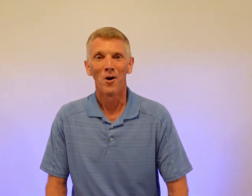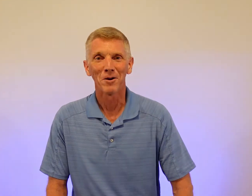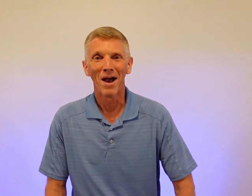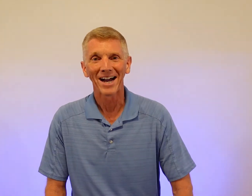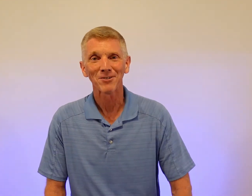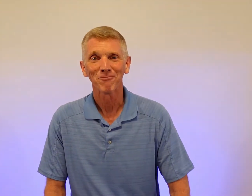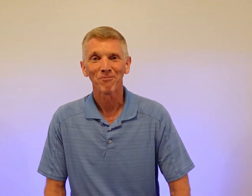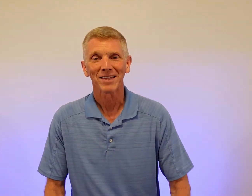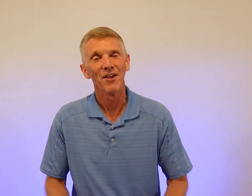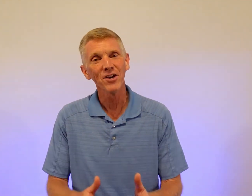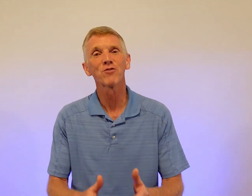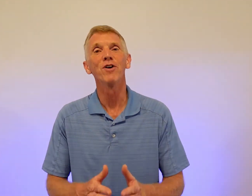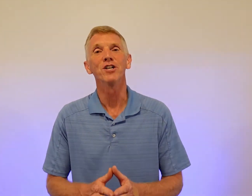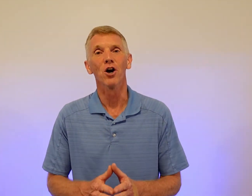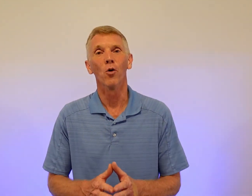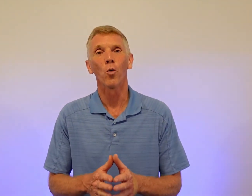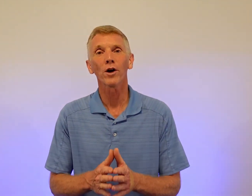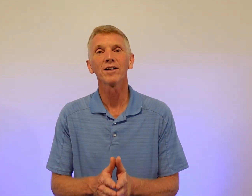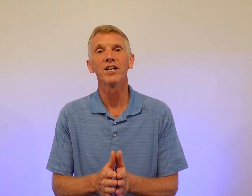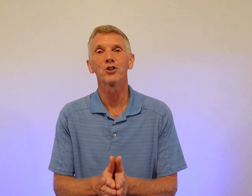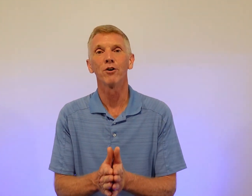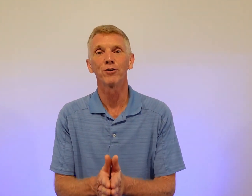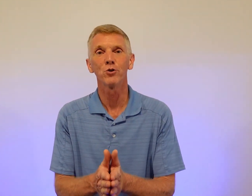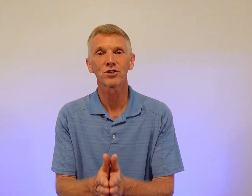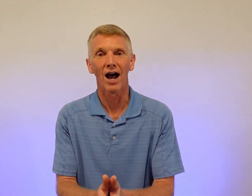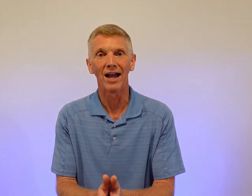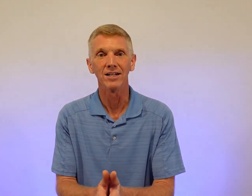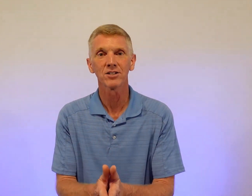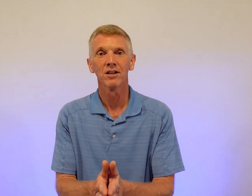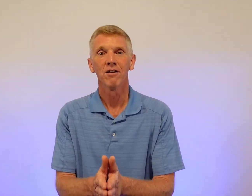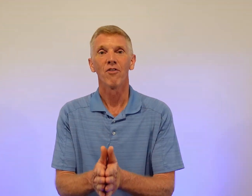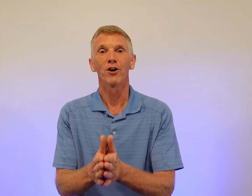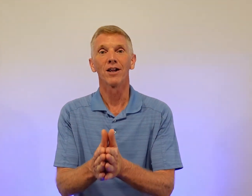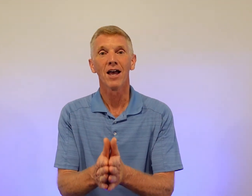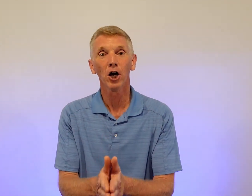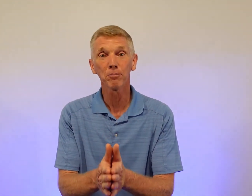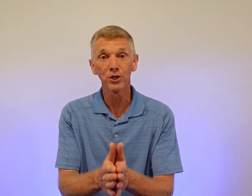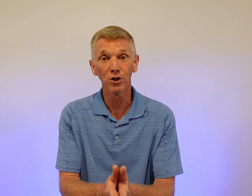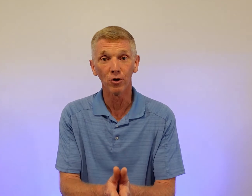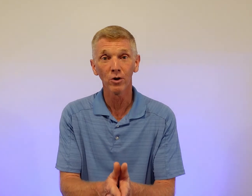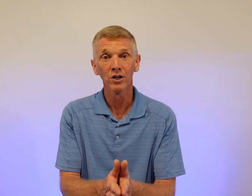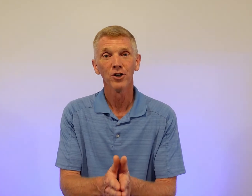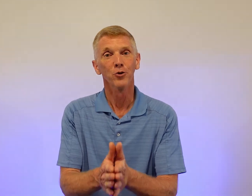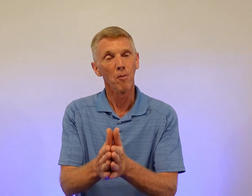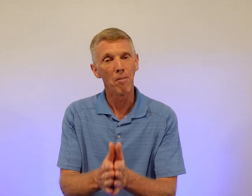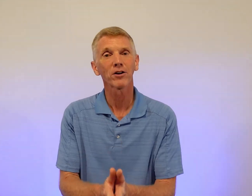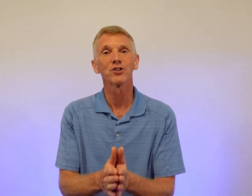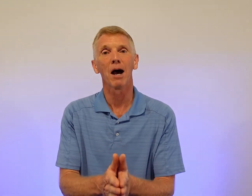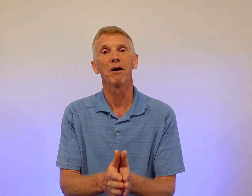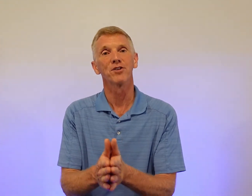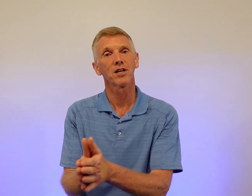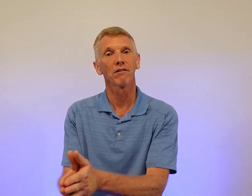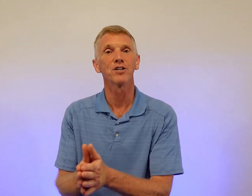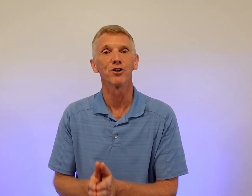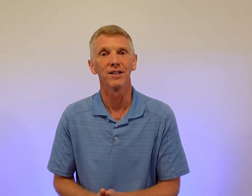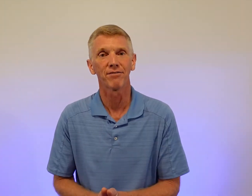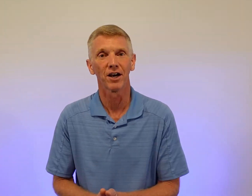Welcome back. In this video, we're going to teach you a few signs that are going to help you do a better job of selling to your deaf